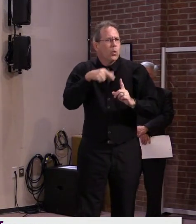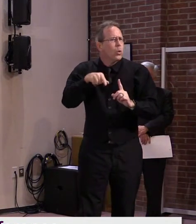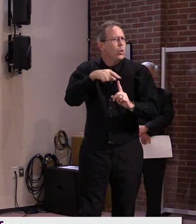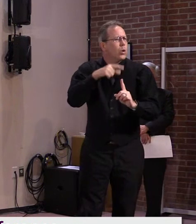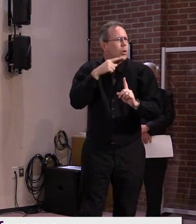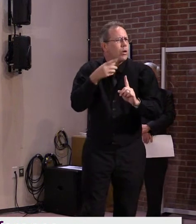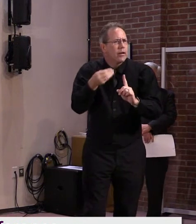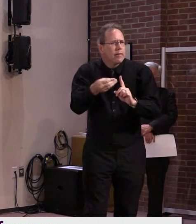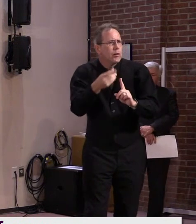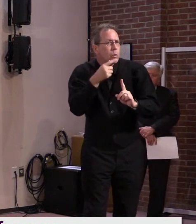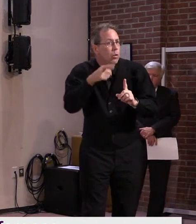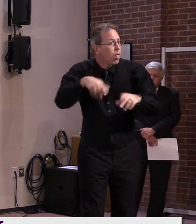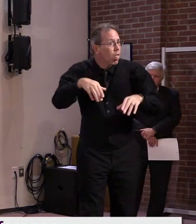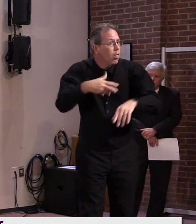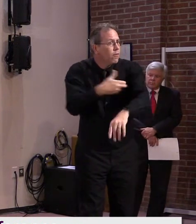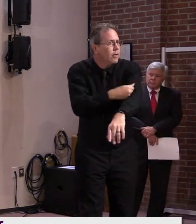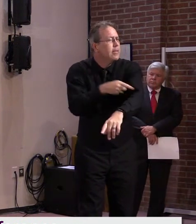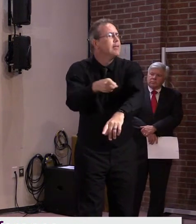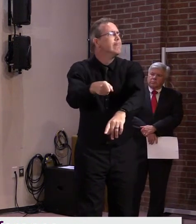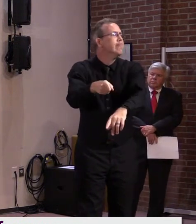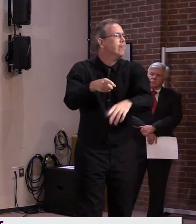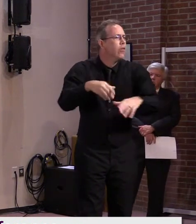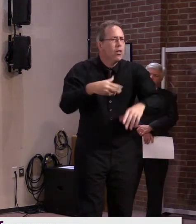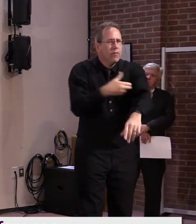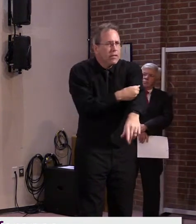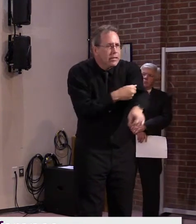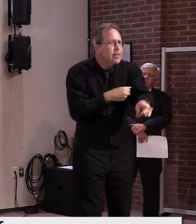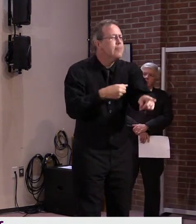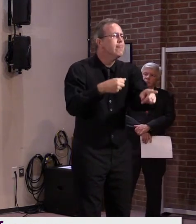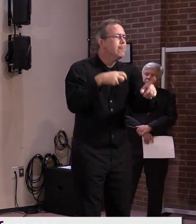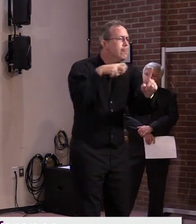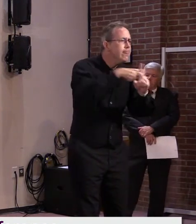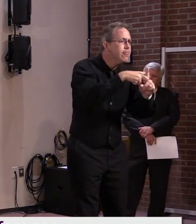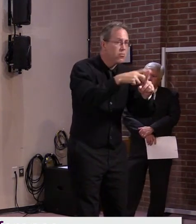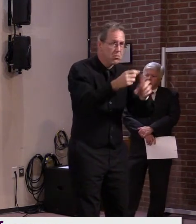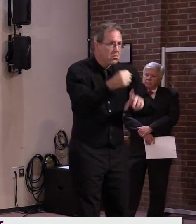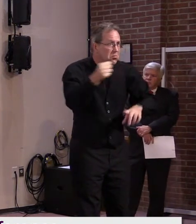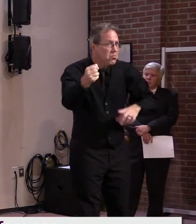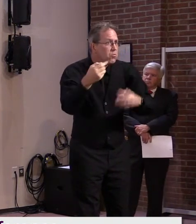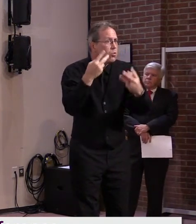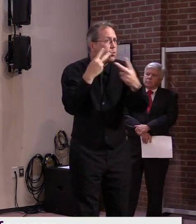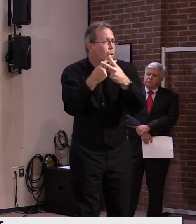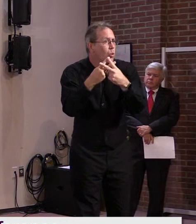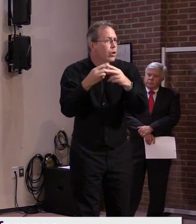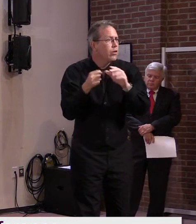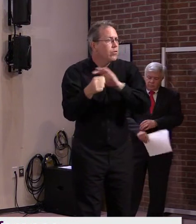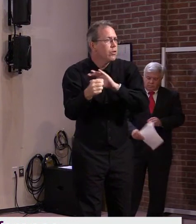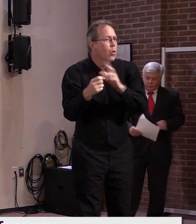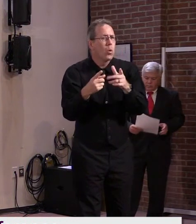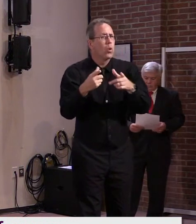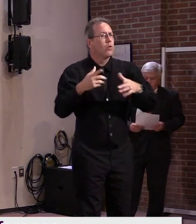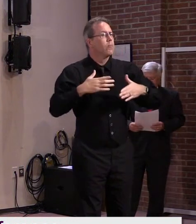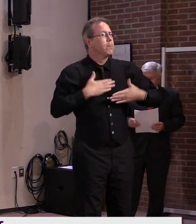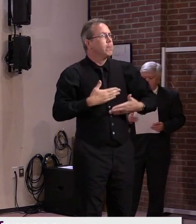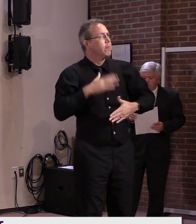be required to quarantine. Their voluntary participation in Test to Stay can alleviate their need to quarantine.